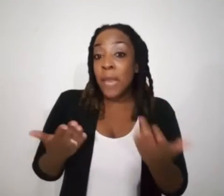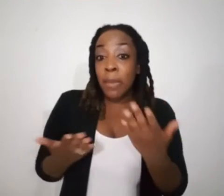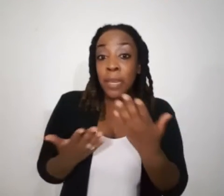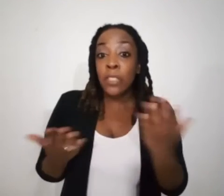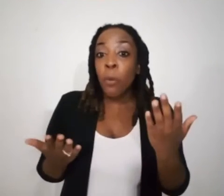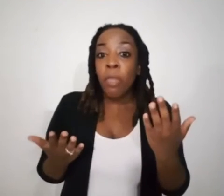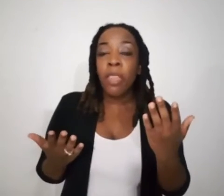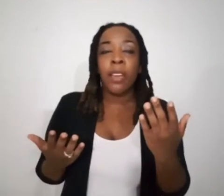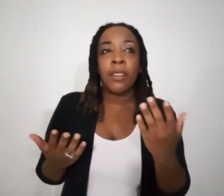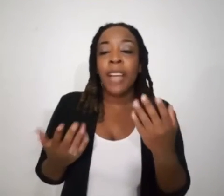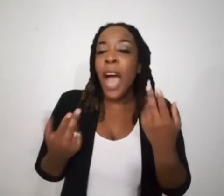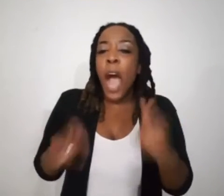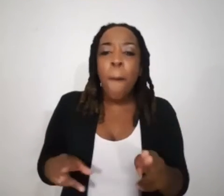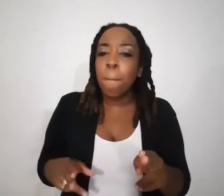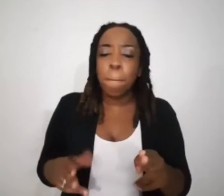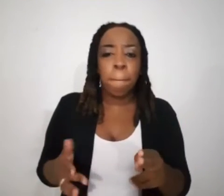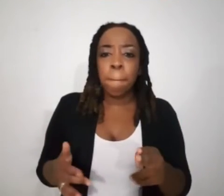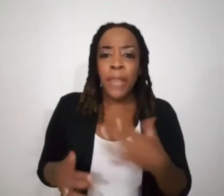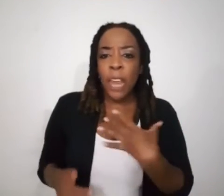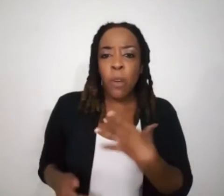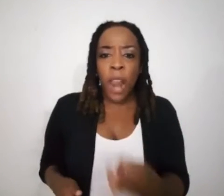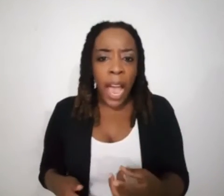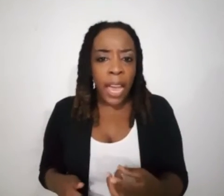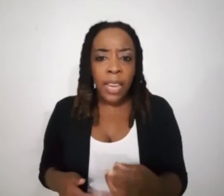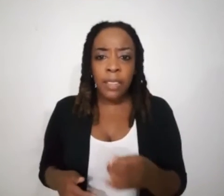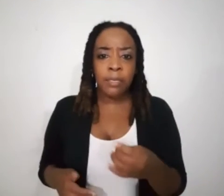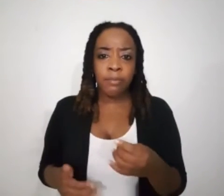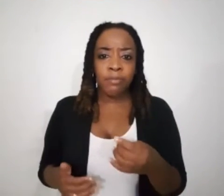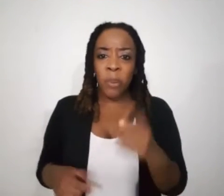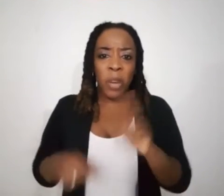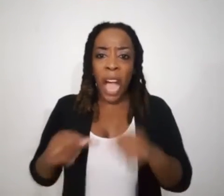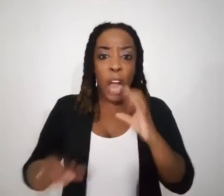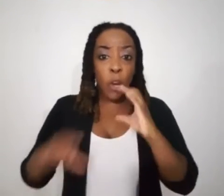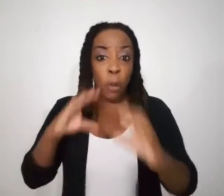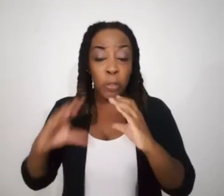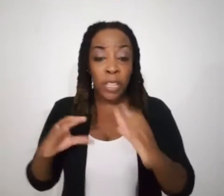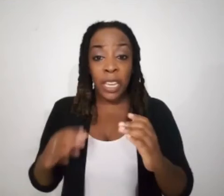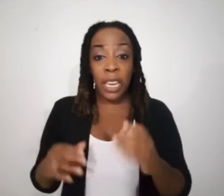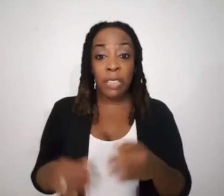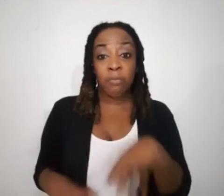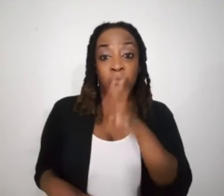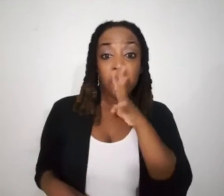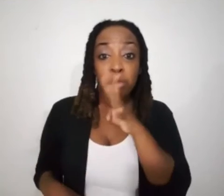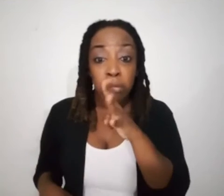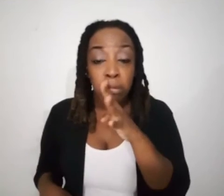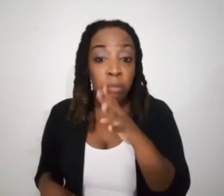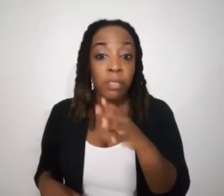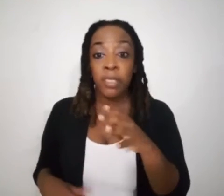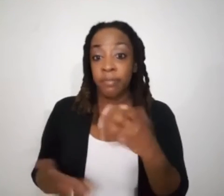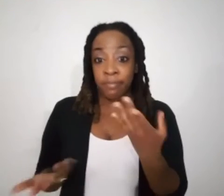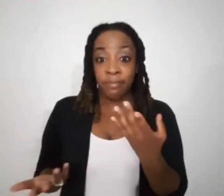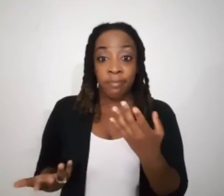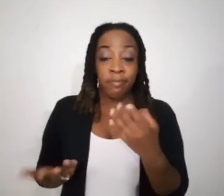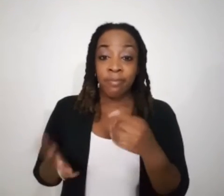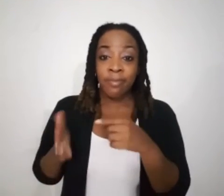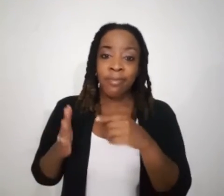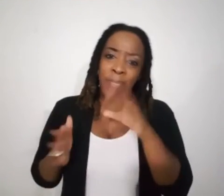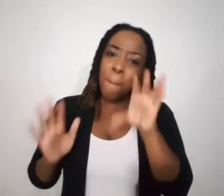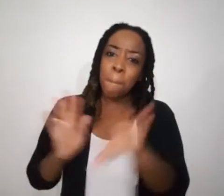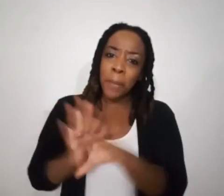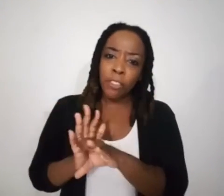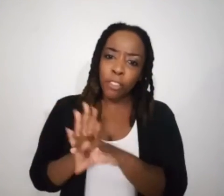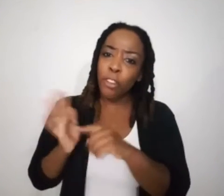face if they can't communicate that with you verbally. Or they can show a picture that has a happy face to show that you are